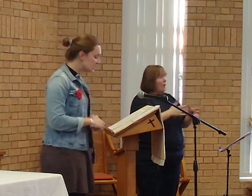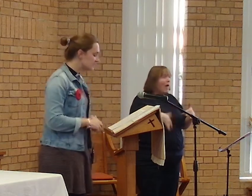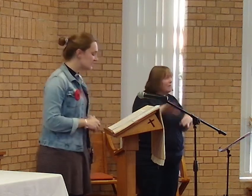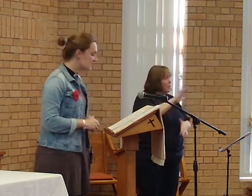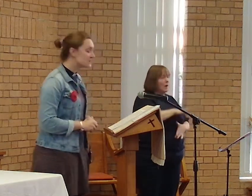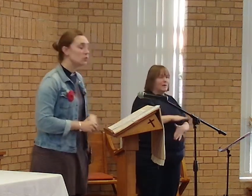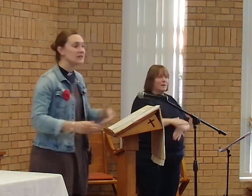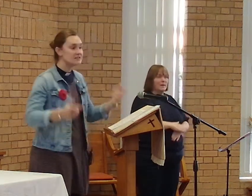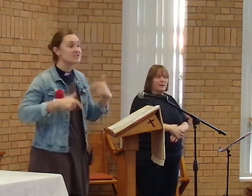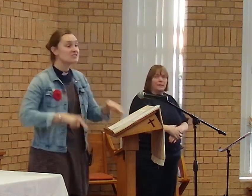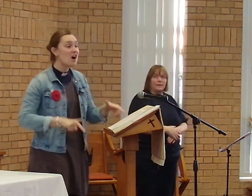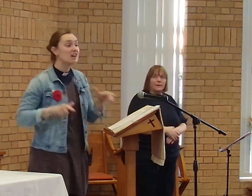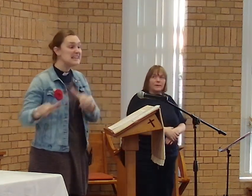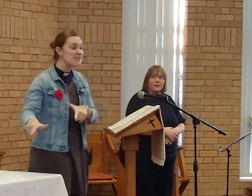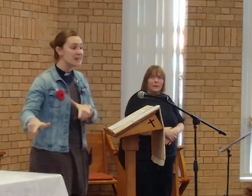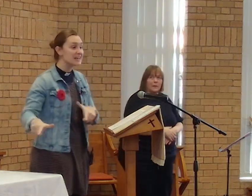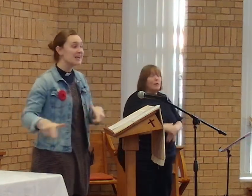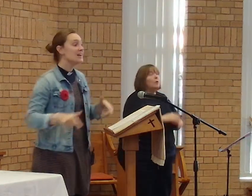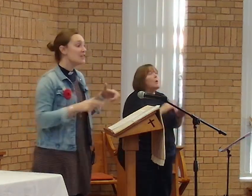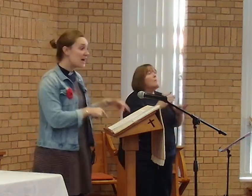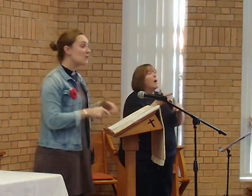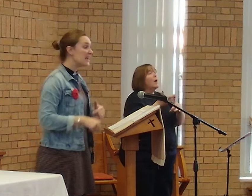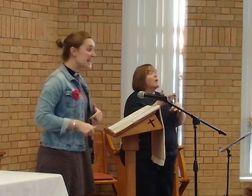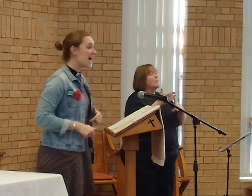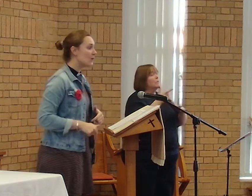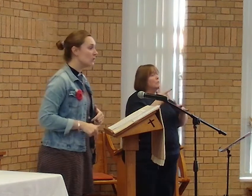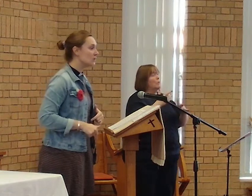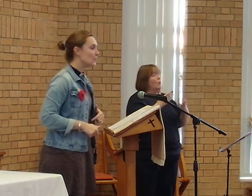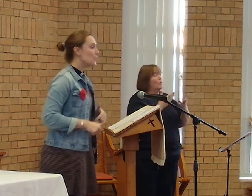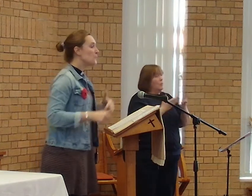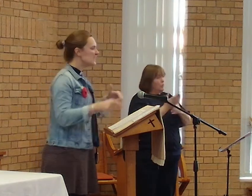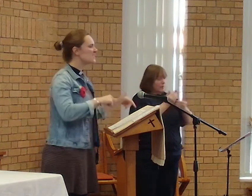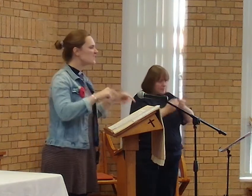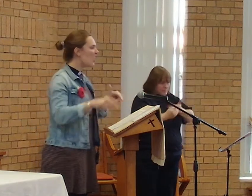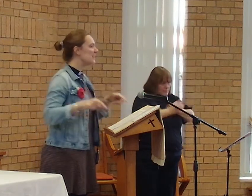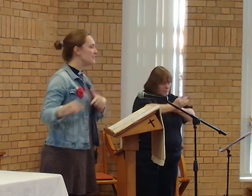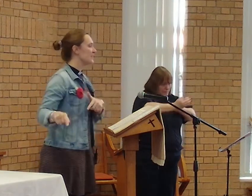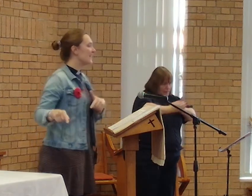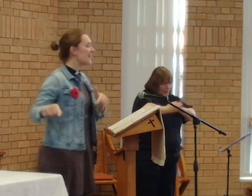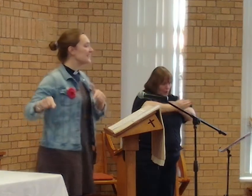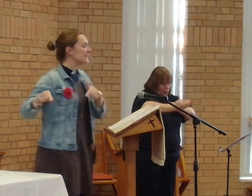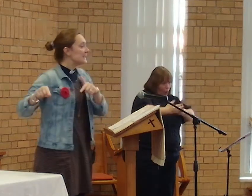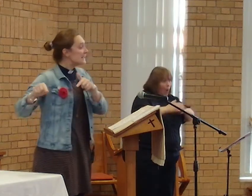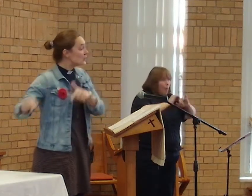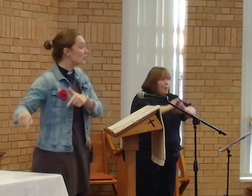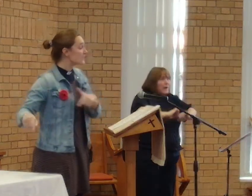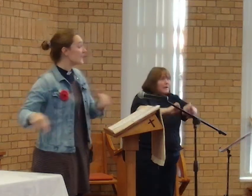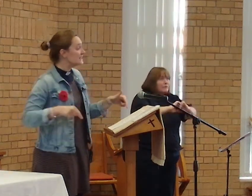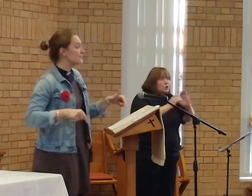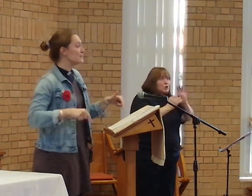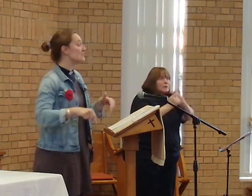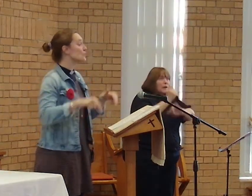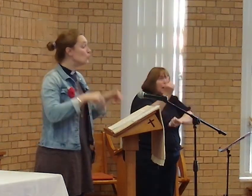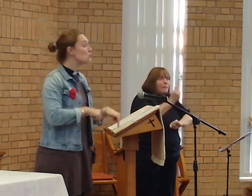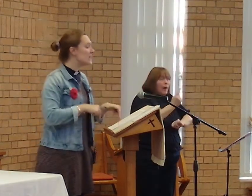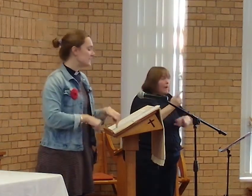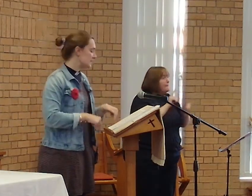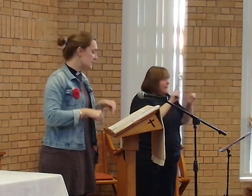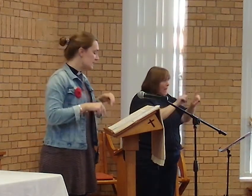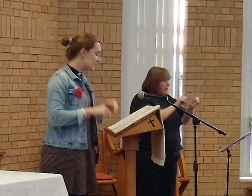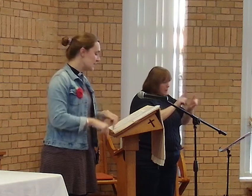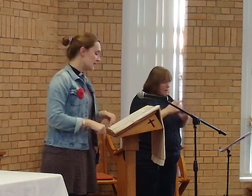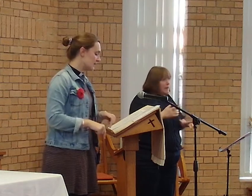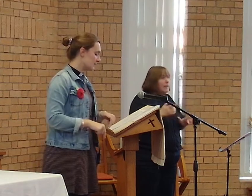that, Jesus says that we can start living that way now. We can start living like God's kingdom is